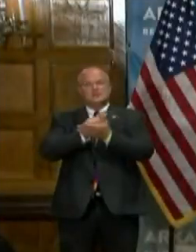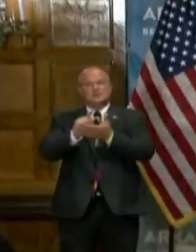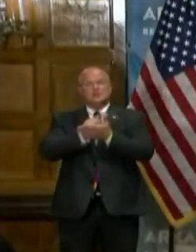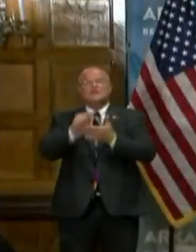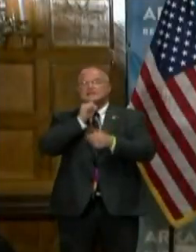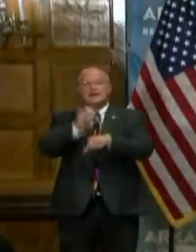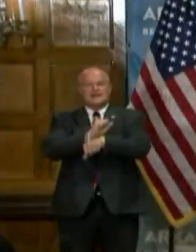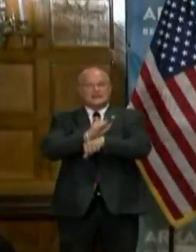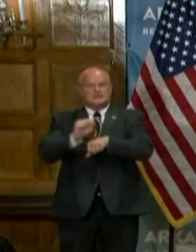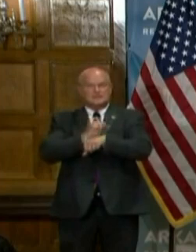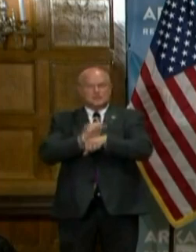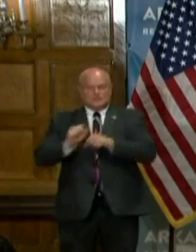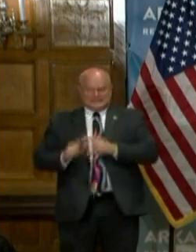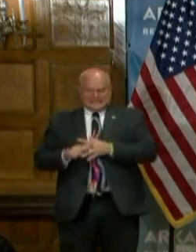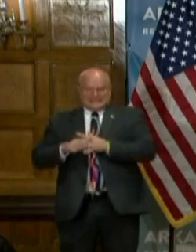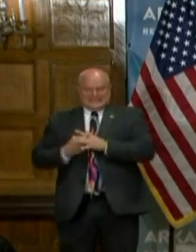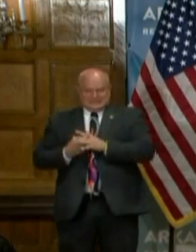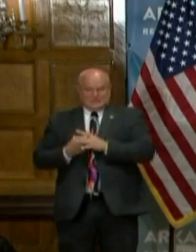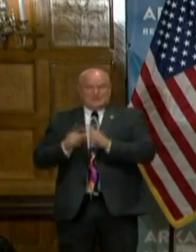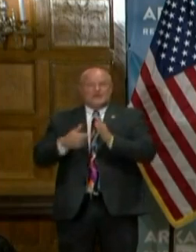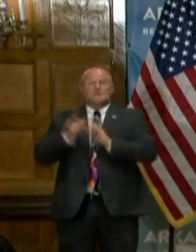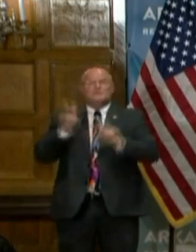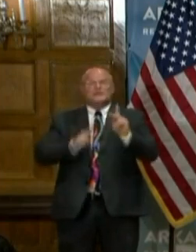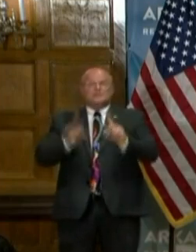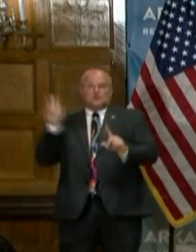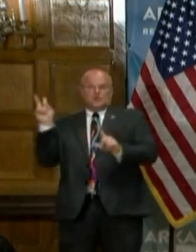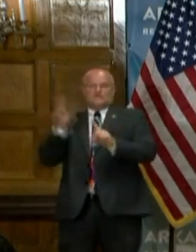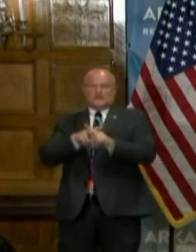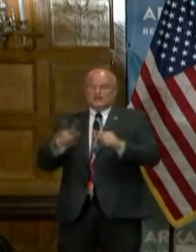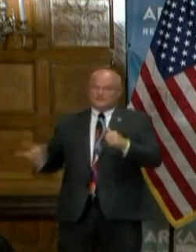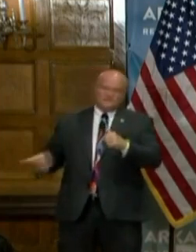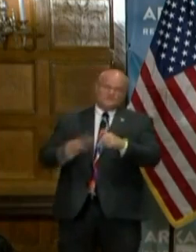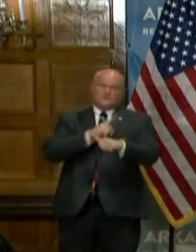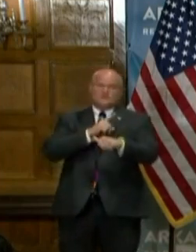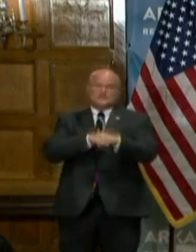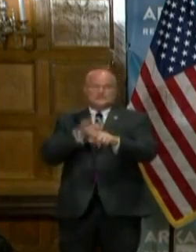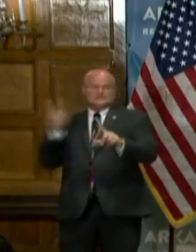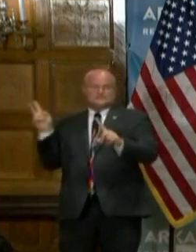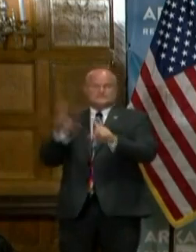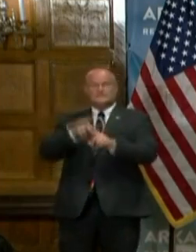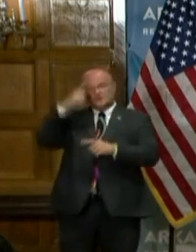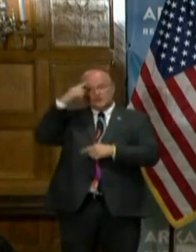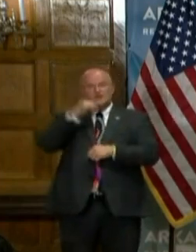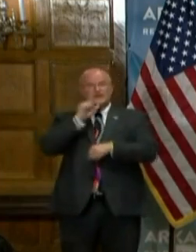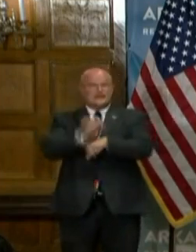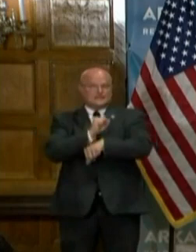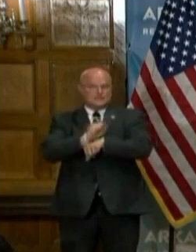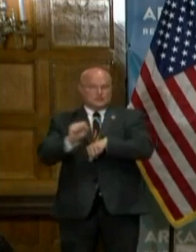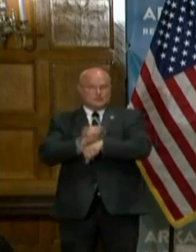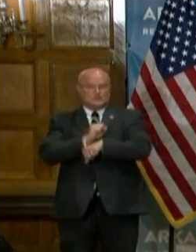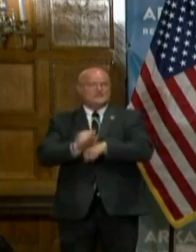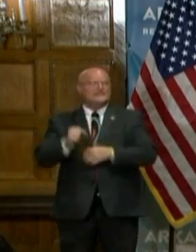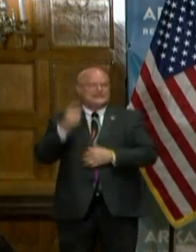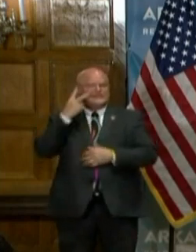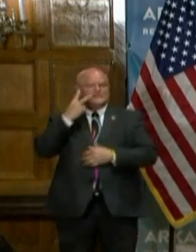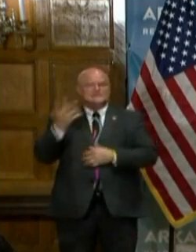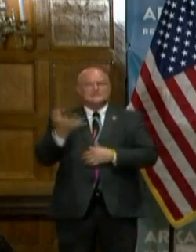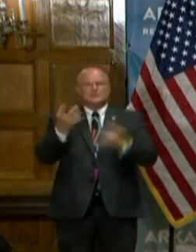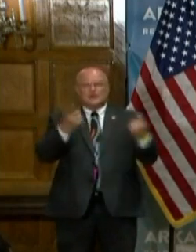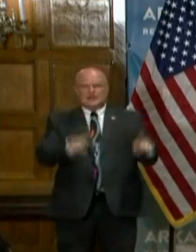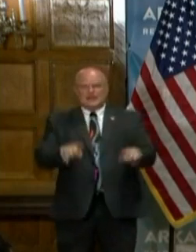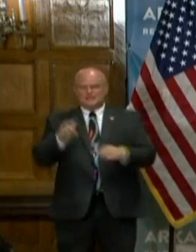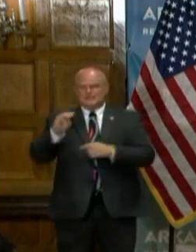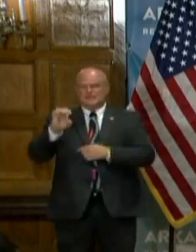weekly unemployment initial claims. So these are the people who are filing first time for unemployment, and you can see what